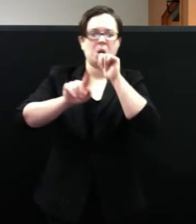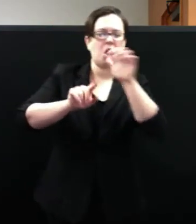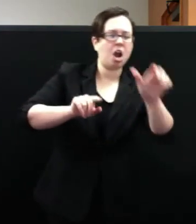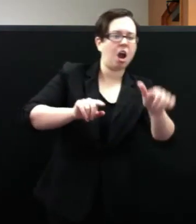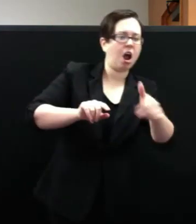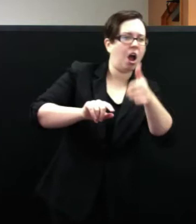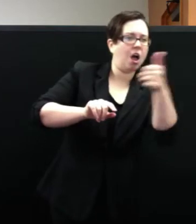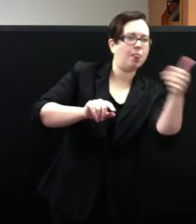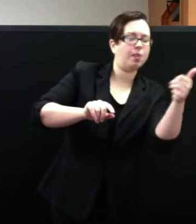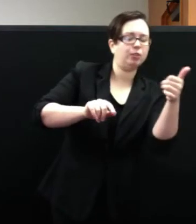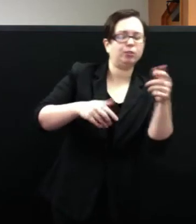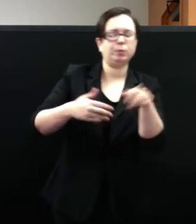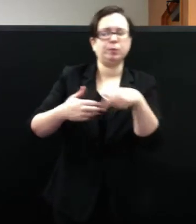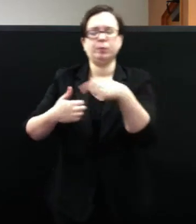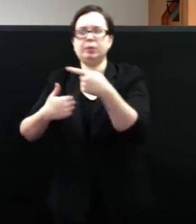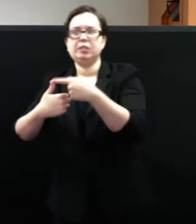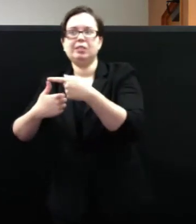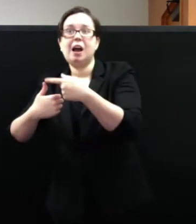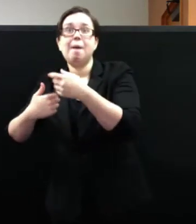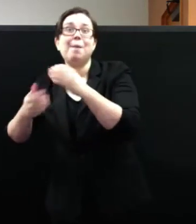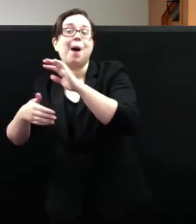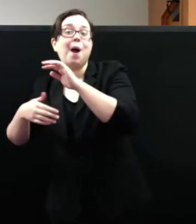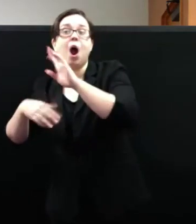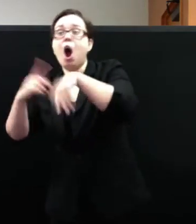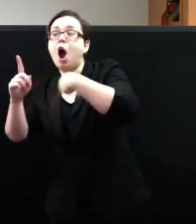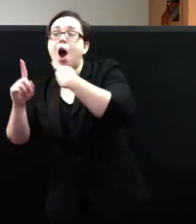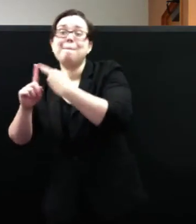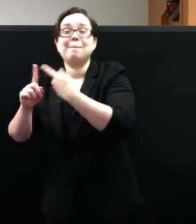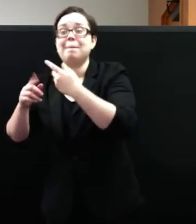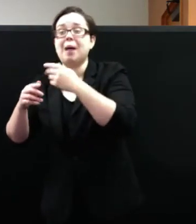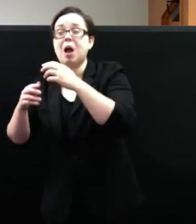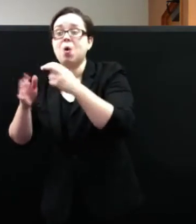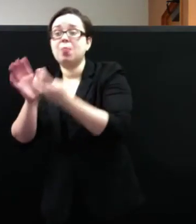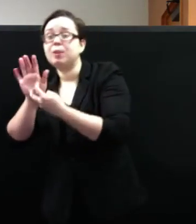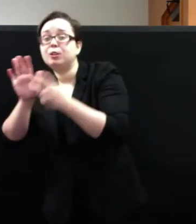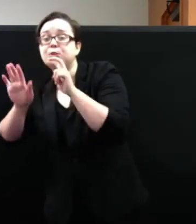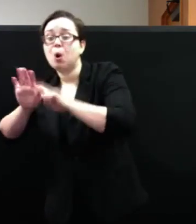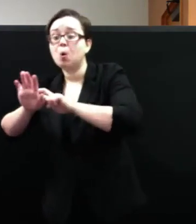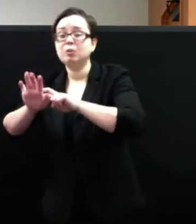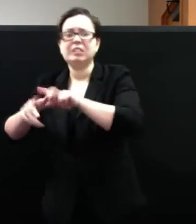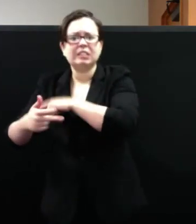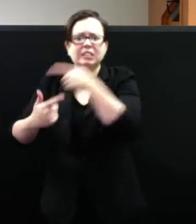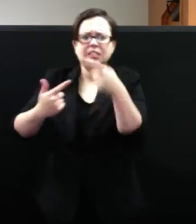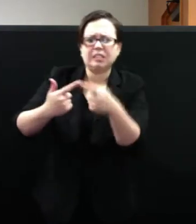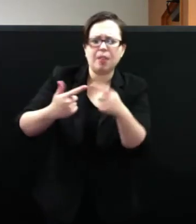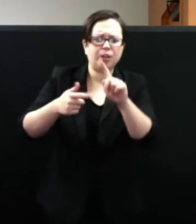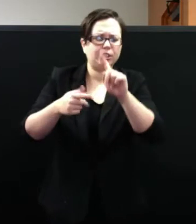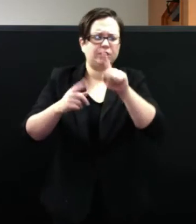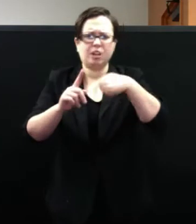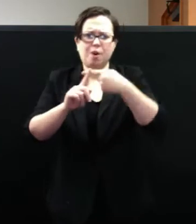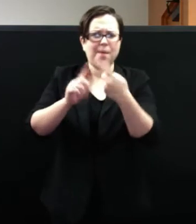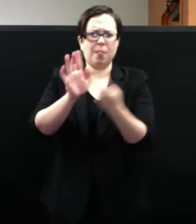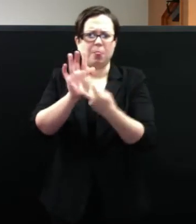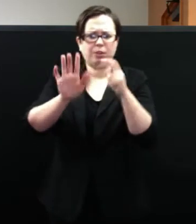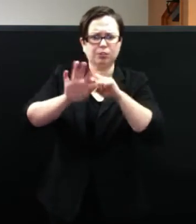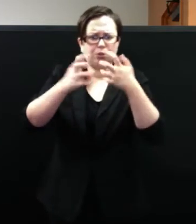And there's all about the transformation of toast. And there's others that are all about the toaster, okay? And the engineers love to draw the